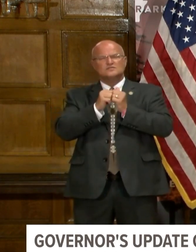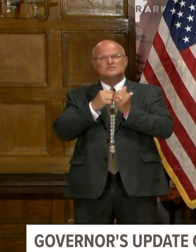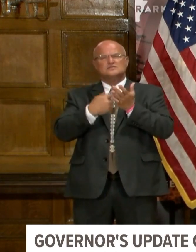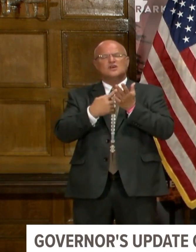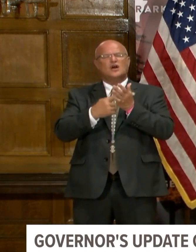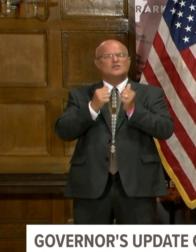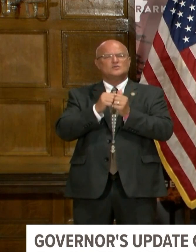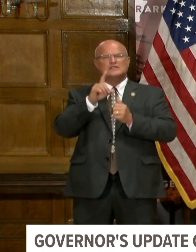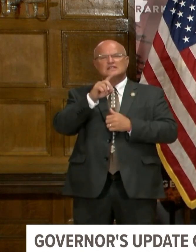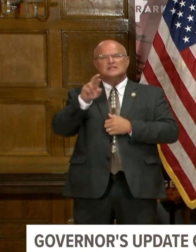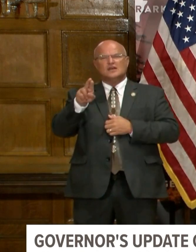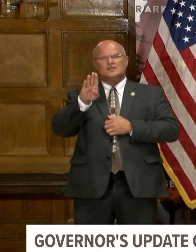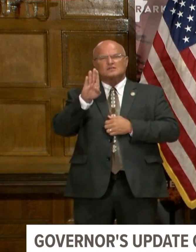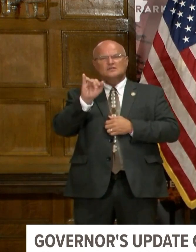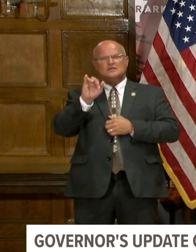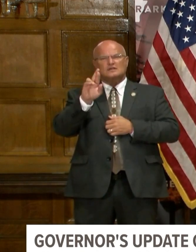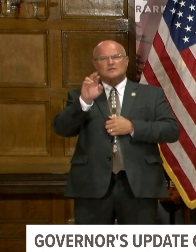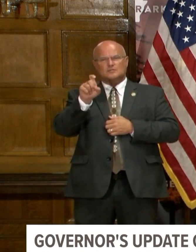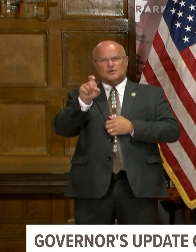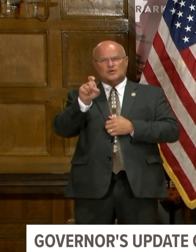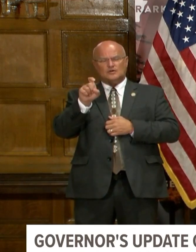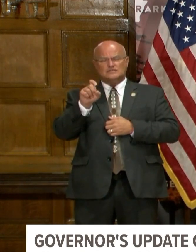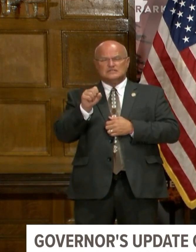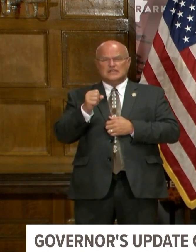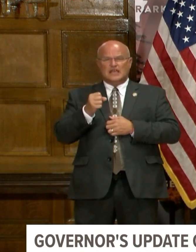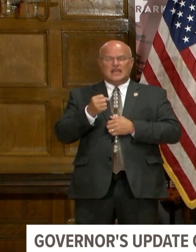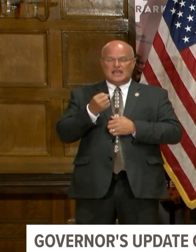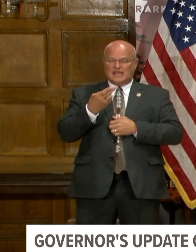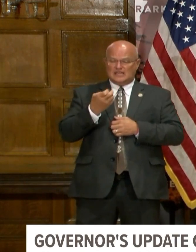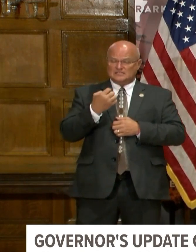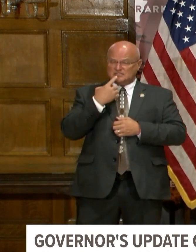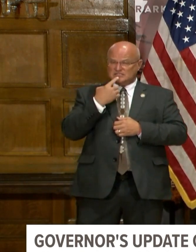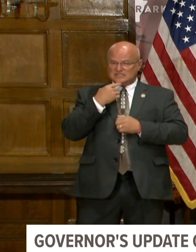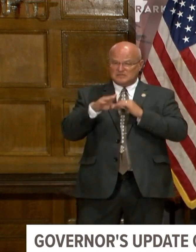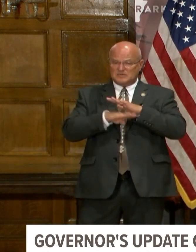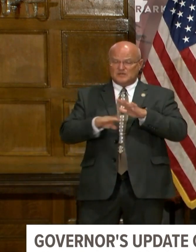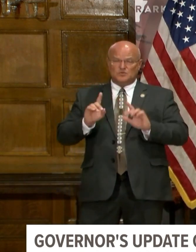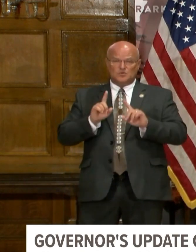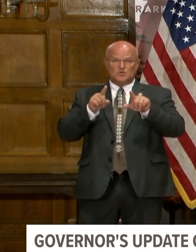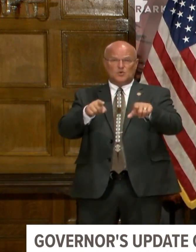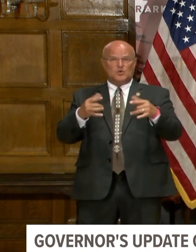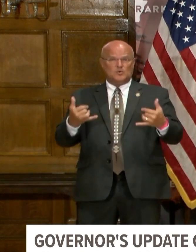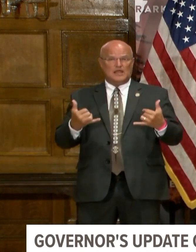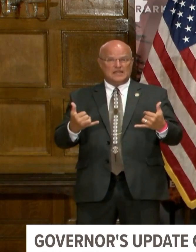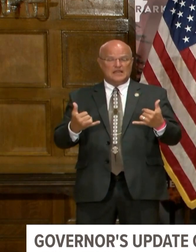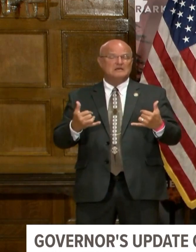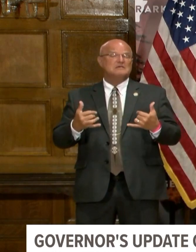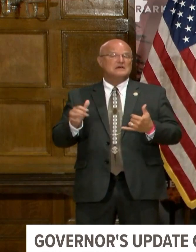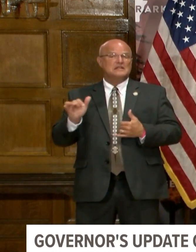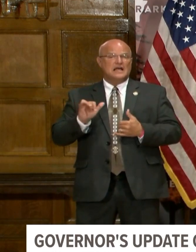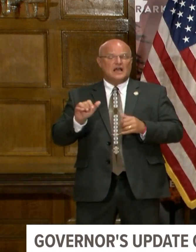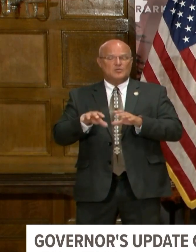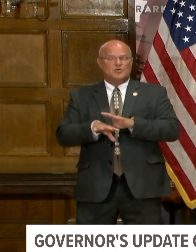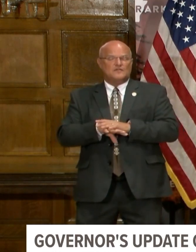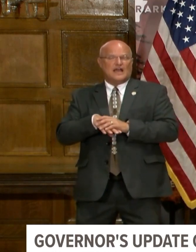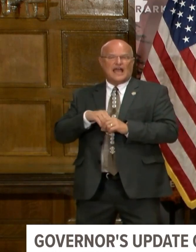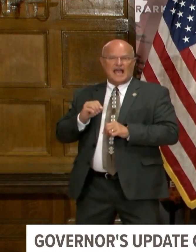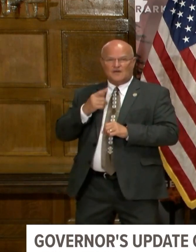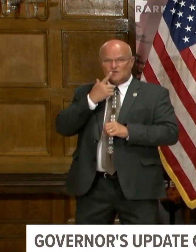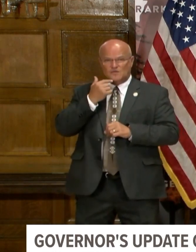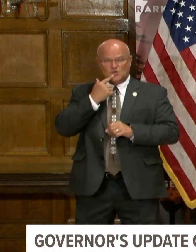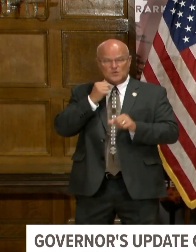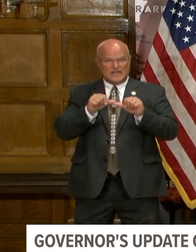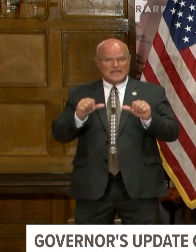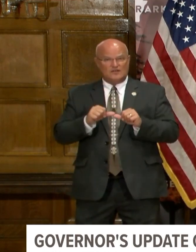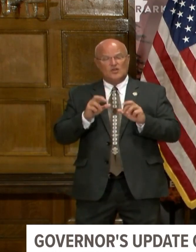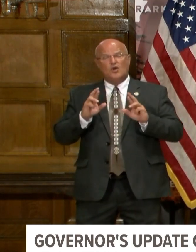the most recent one, and she commented that based upon where we're going, that we likely will move out of the red